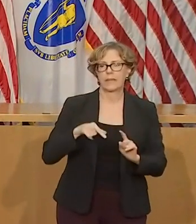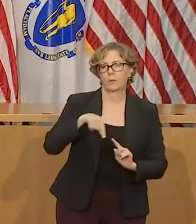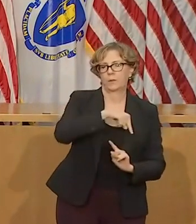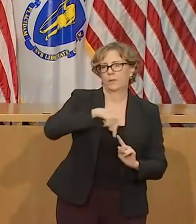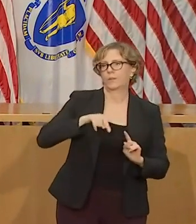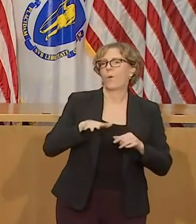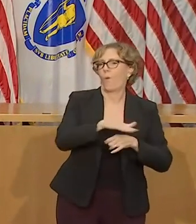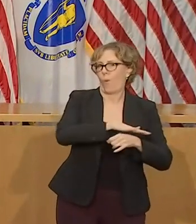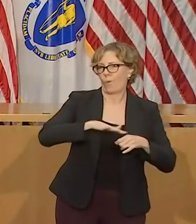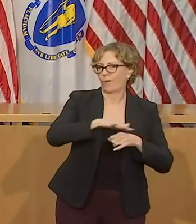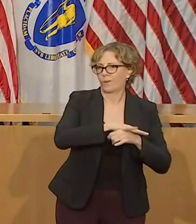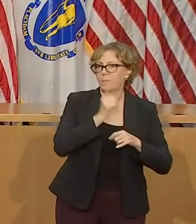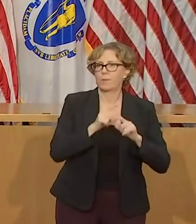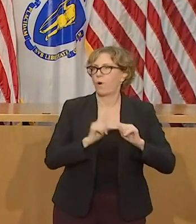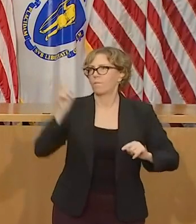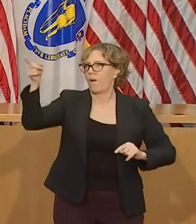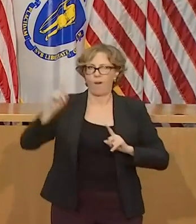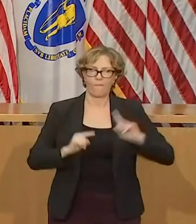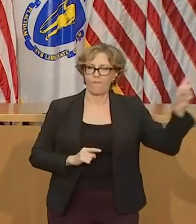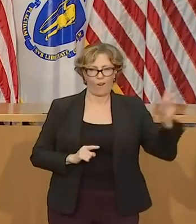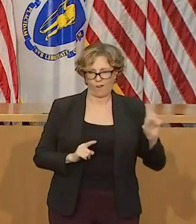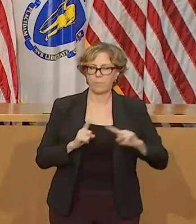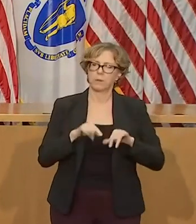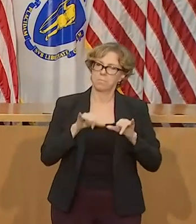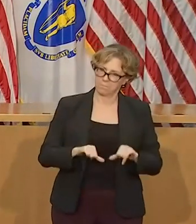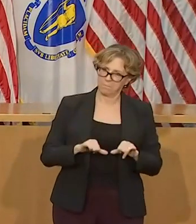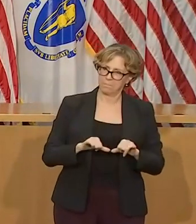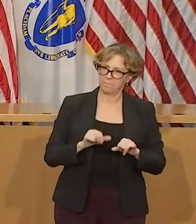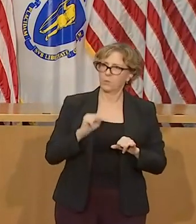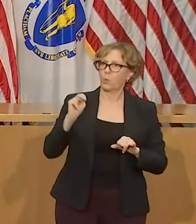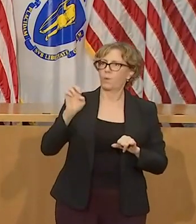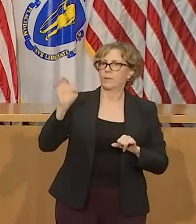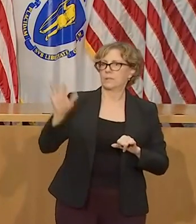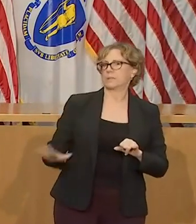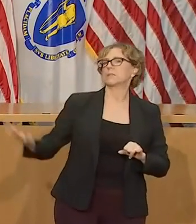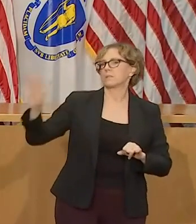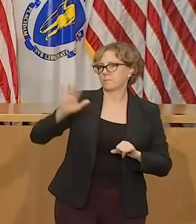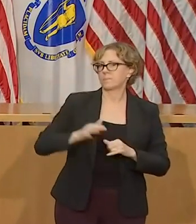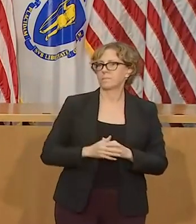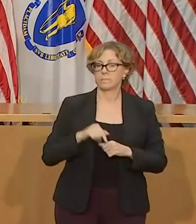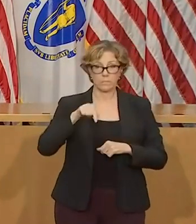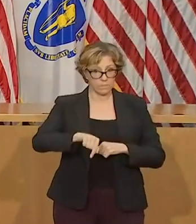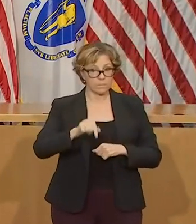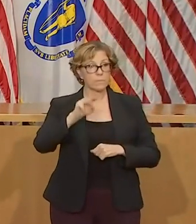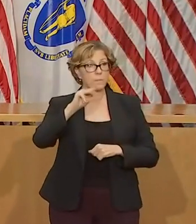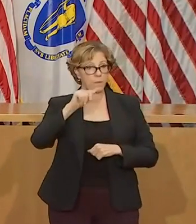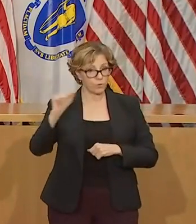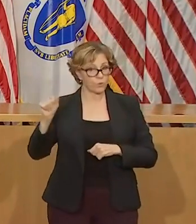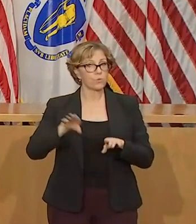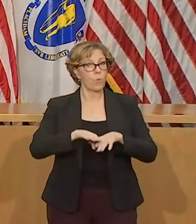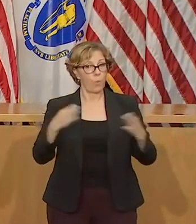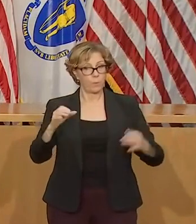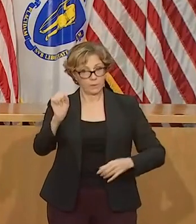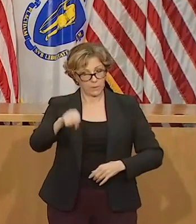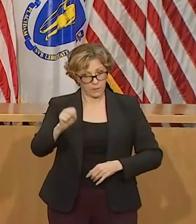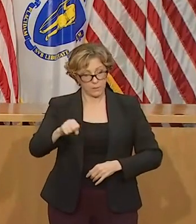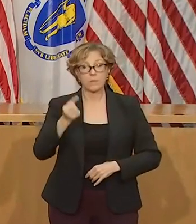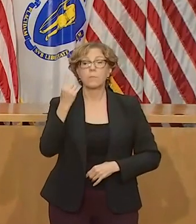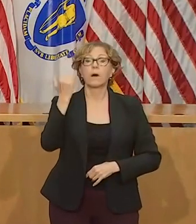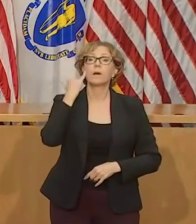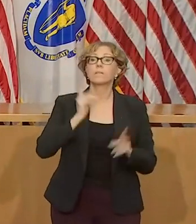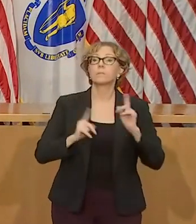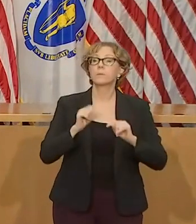around New England or in the Northeast. Massachusetts is reopening, but we want to make sure that our out-of-state visitors are also